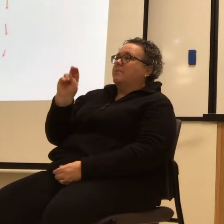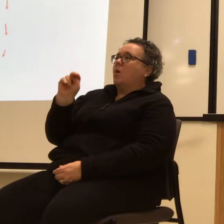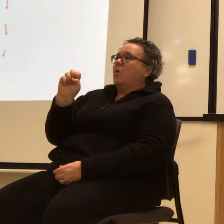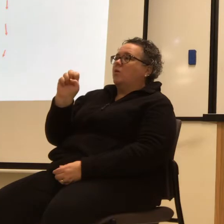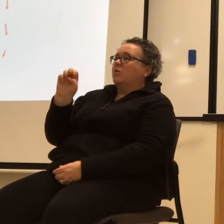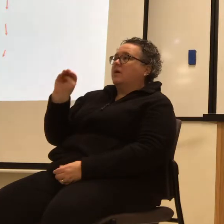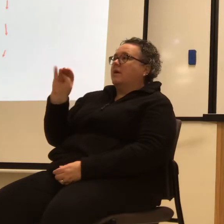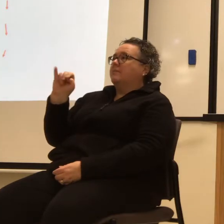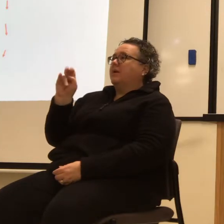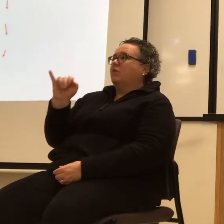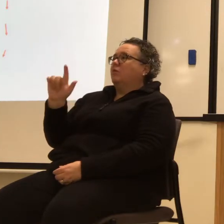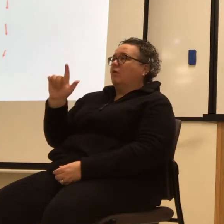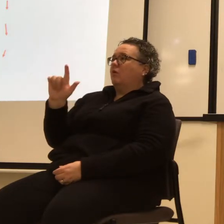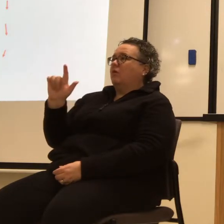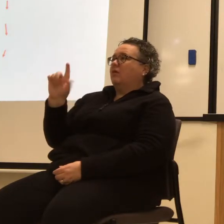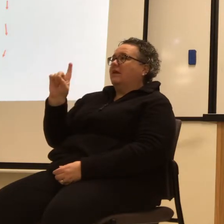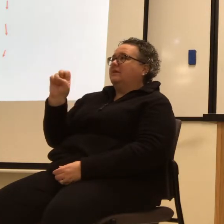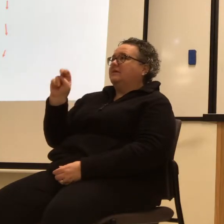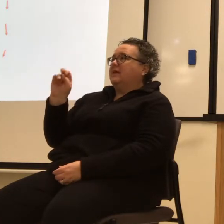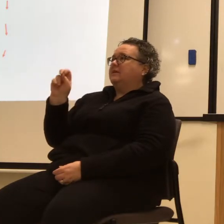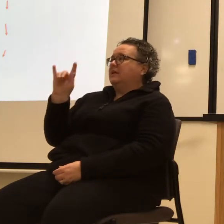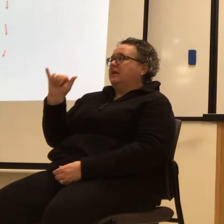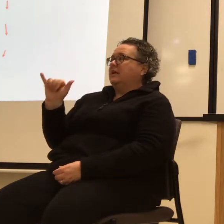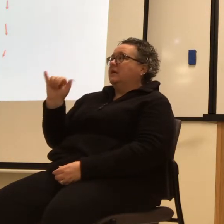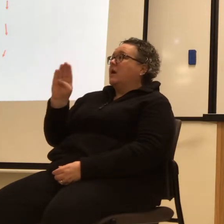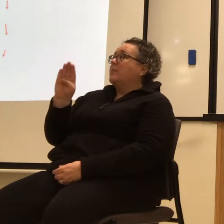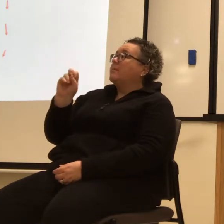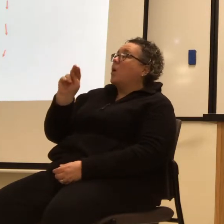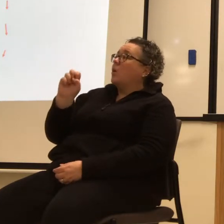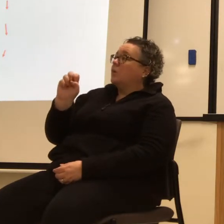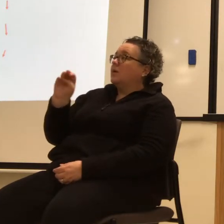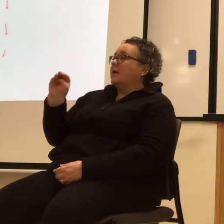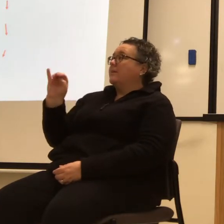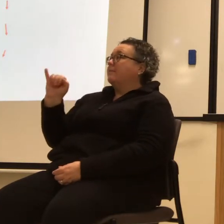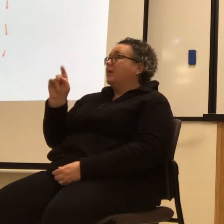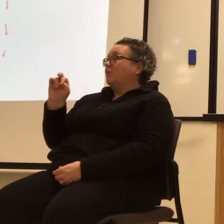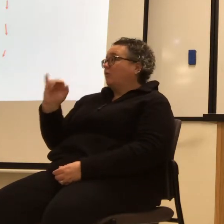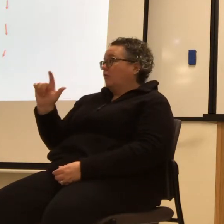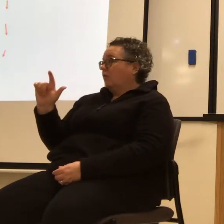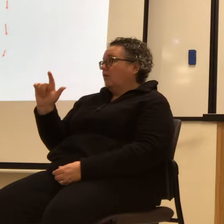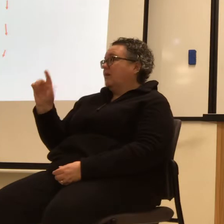density. Let me write it out. Bone